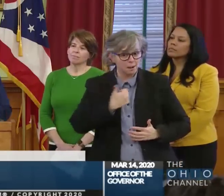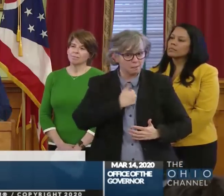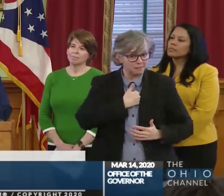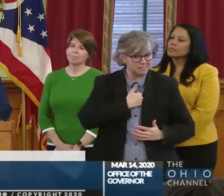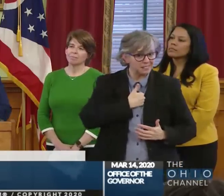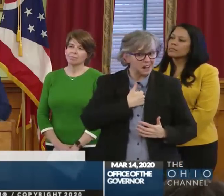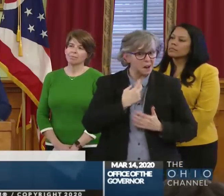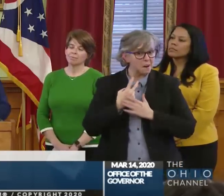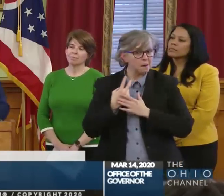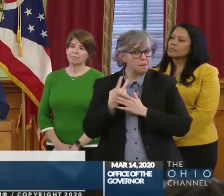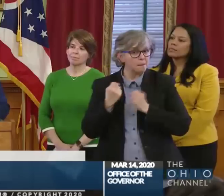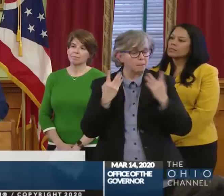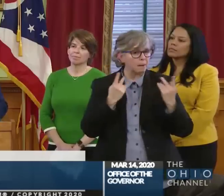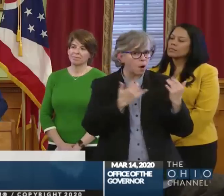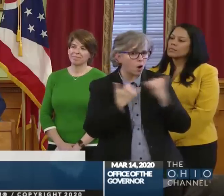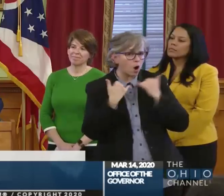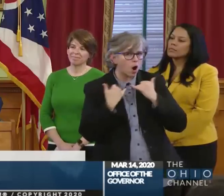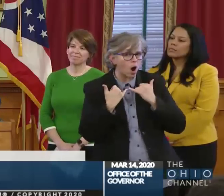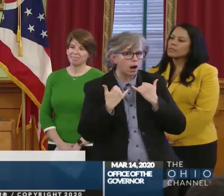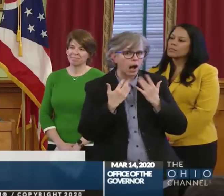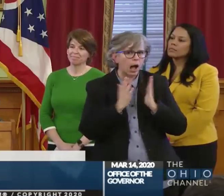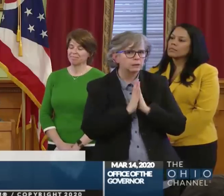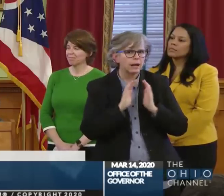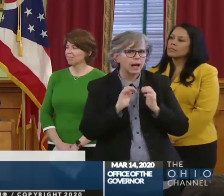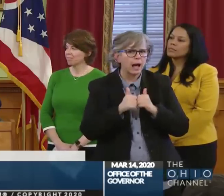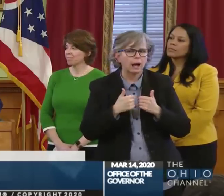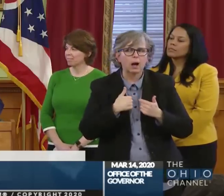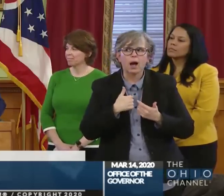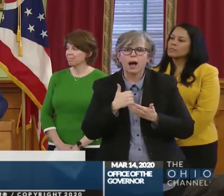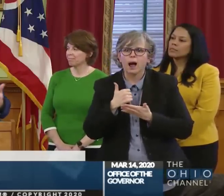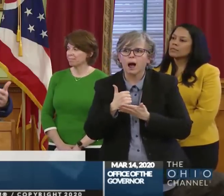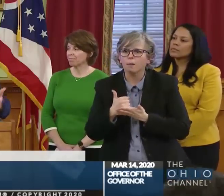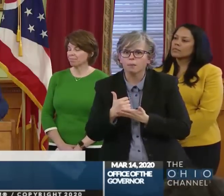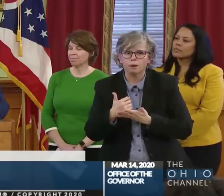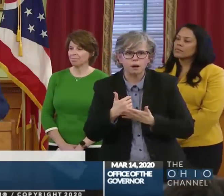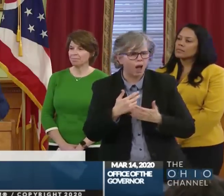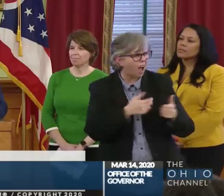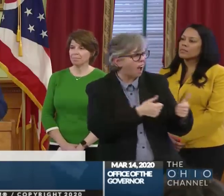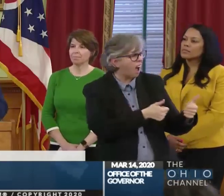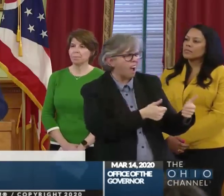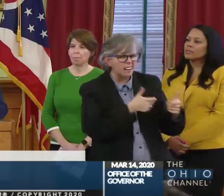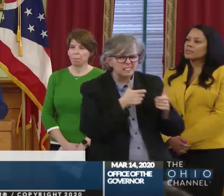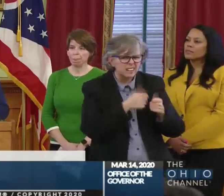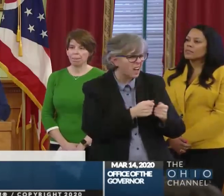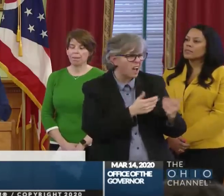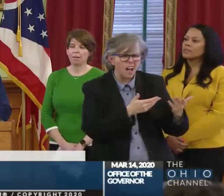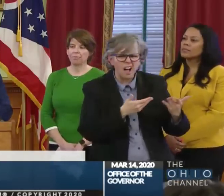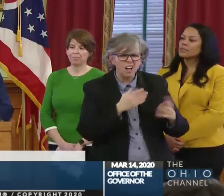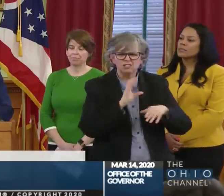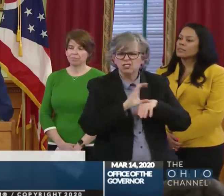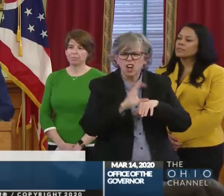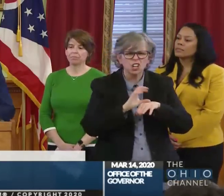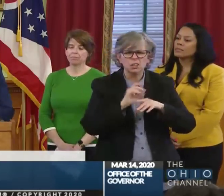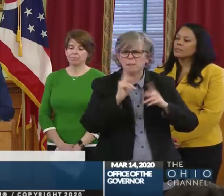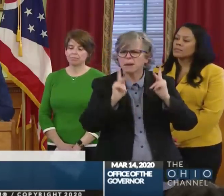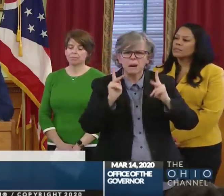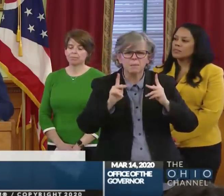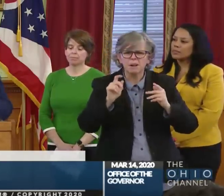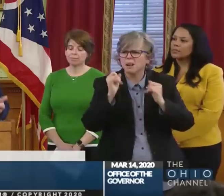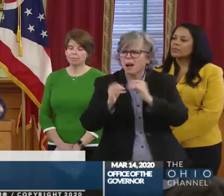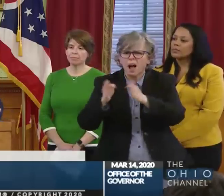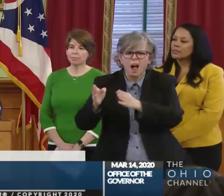help. We've been getting texts and messages and calls. Hey, our church would like to help. How can we